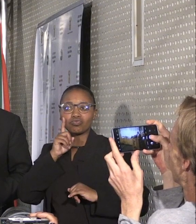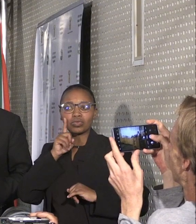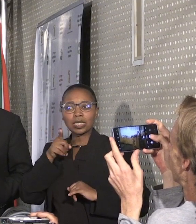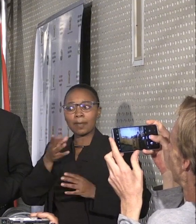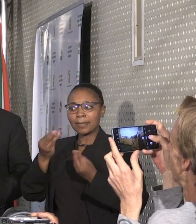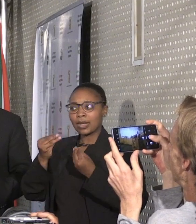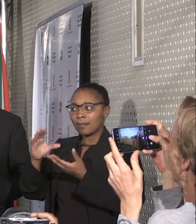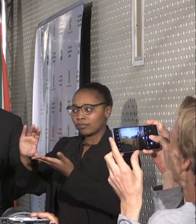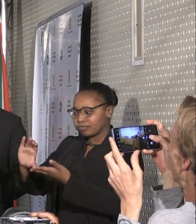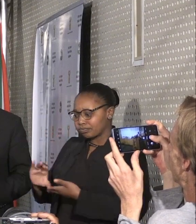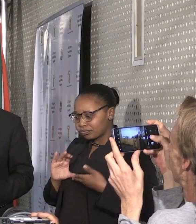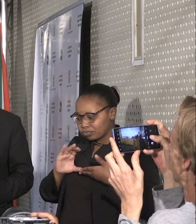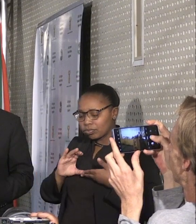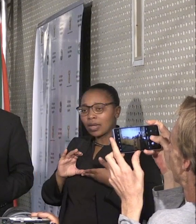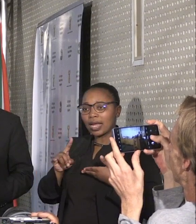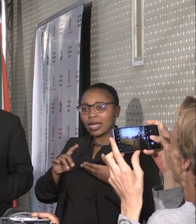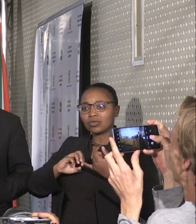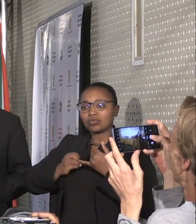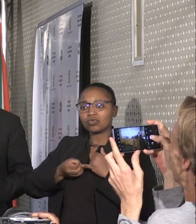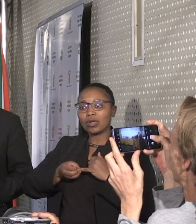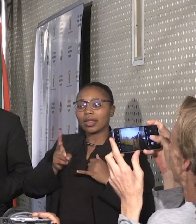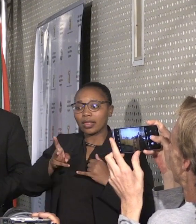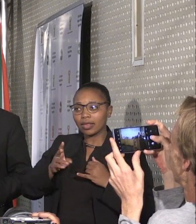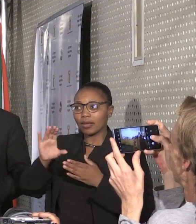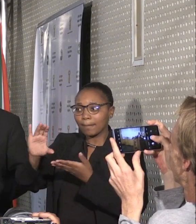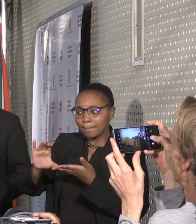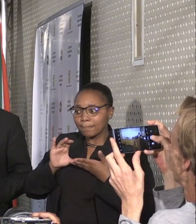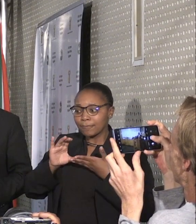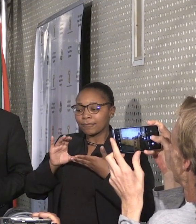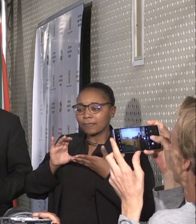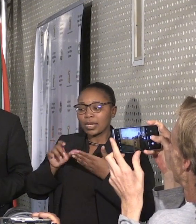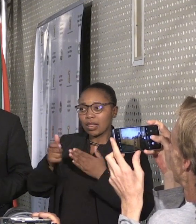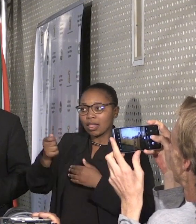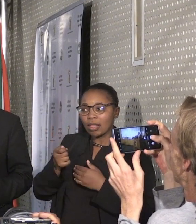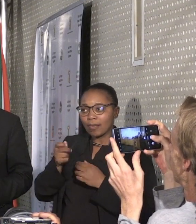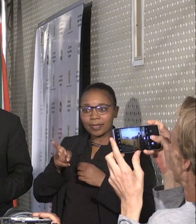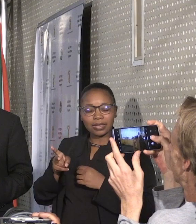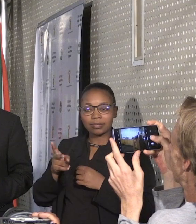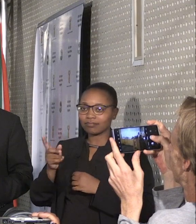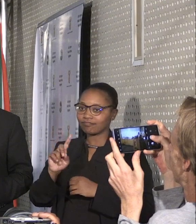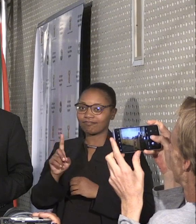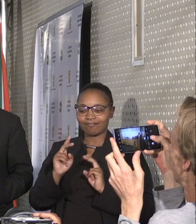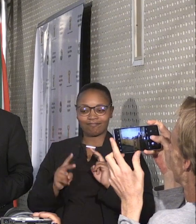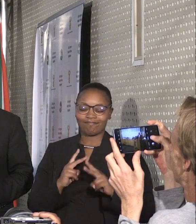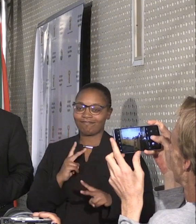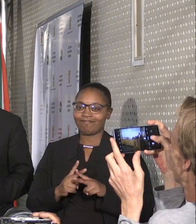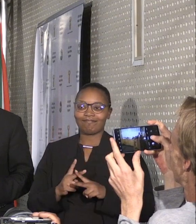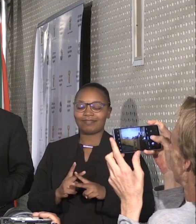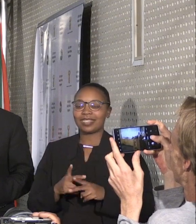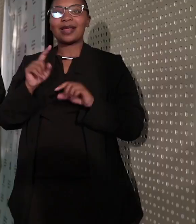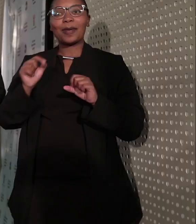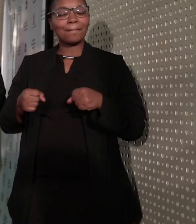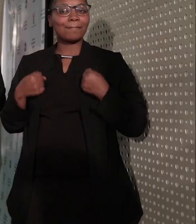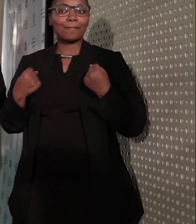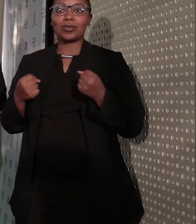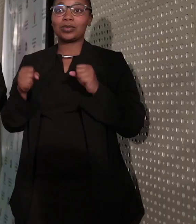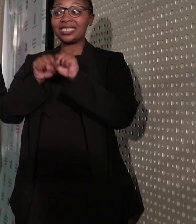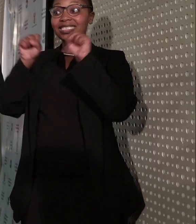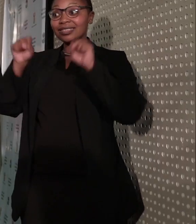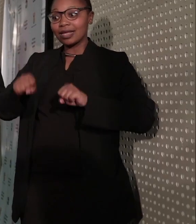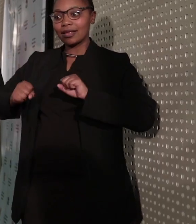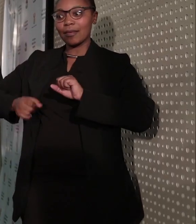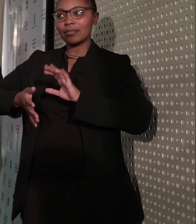trying to get a double payment. Our system are very thorough, and therefore people will not be able to defraud the